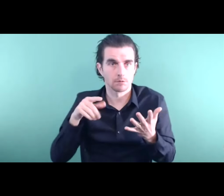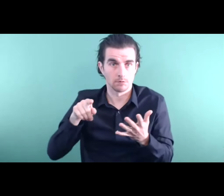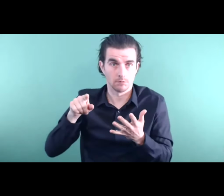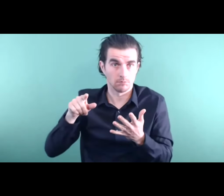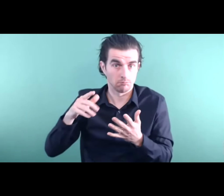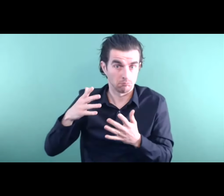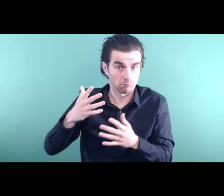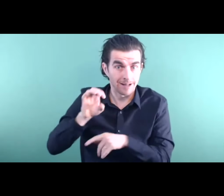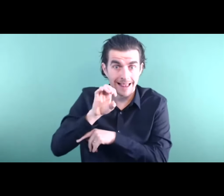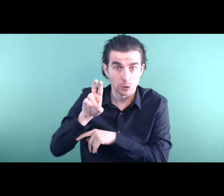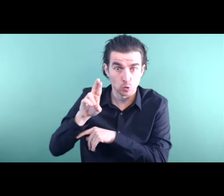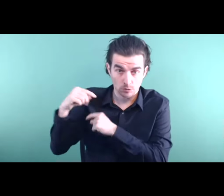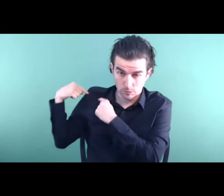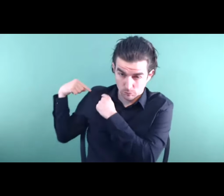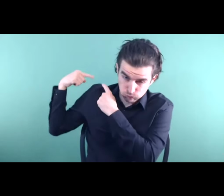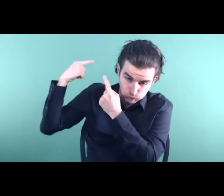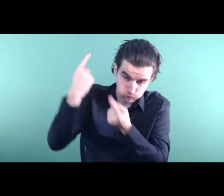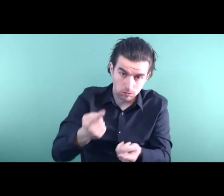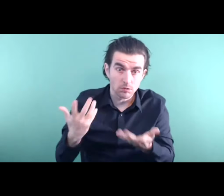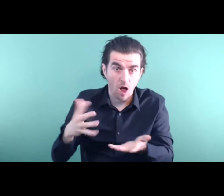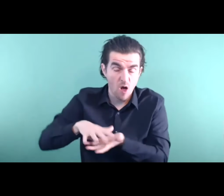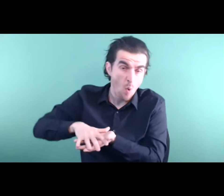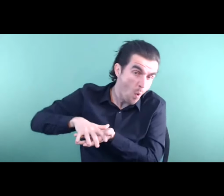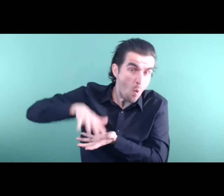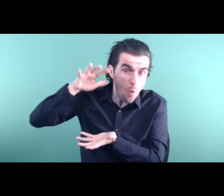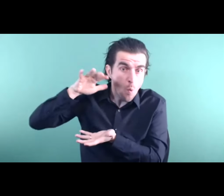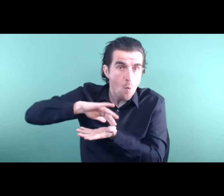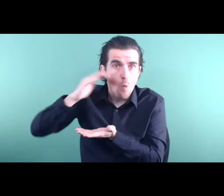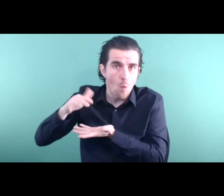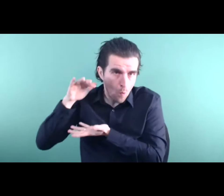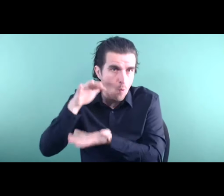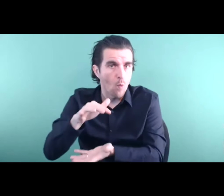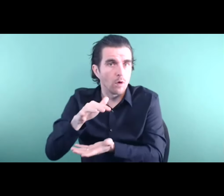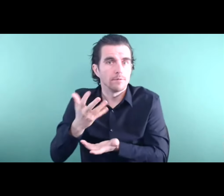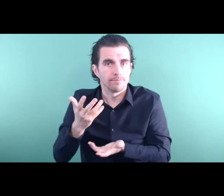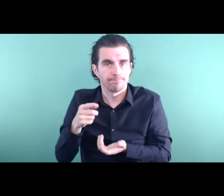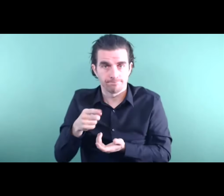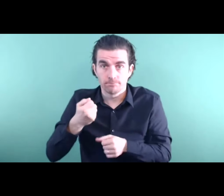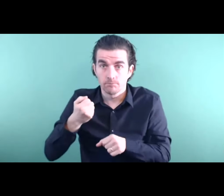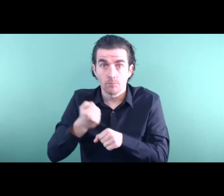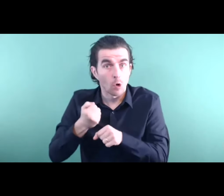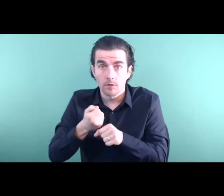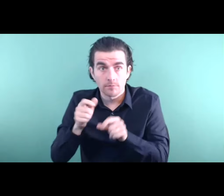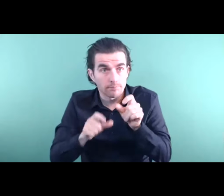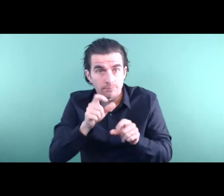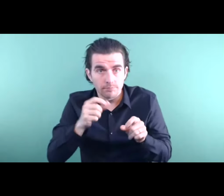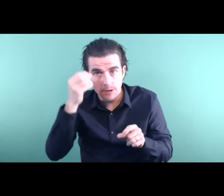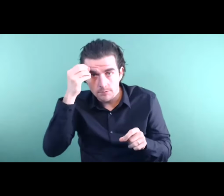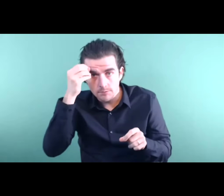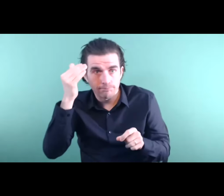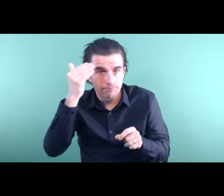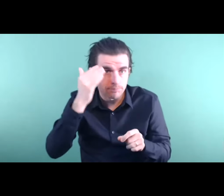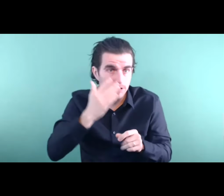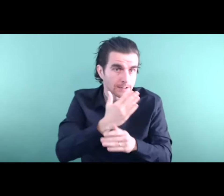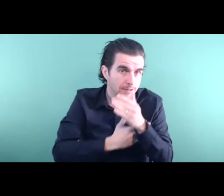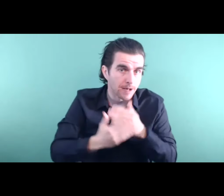states, we would not have such a solid basis for the negotiations, for discussions with member states when